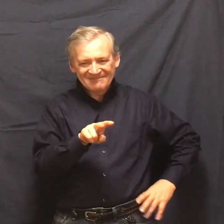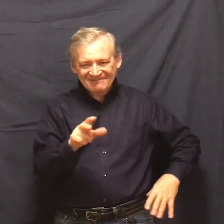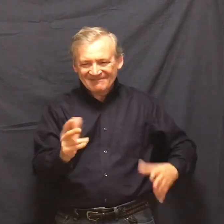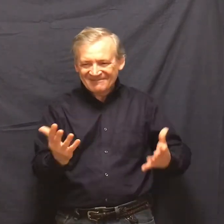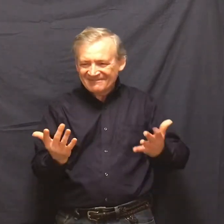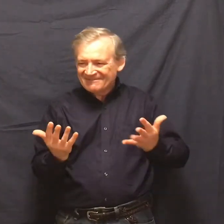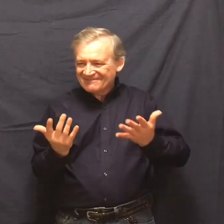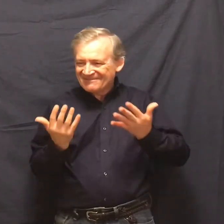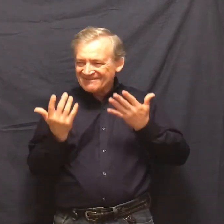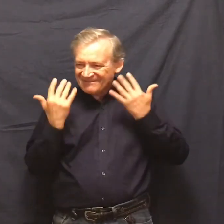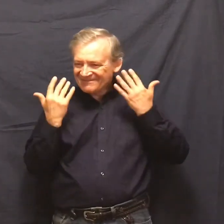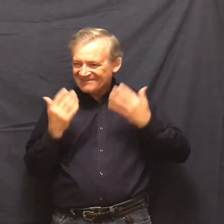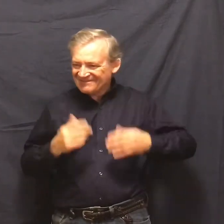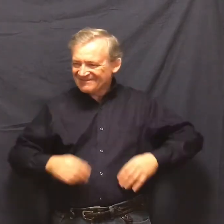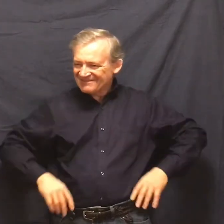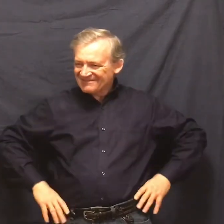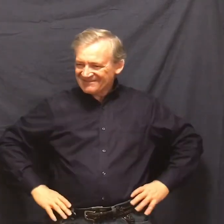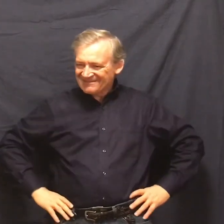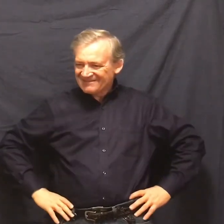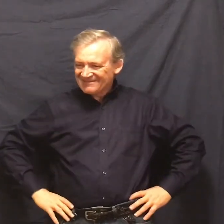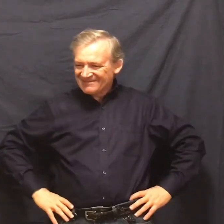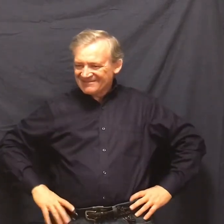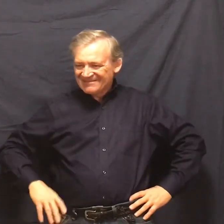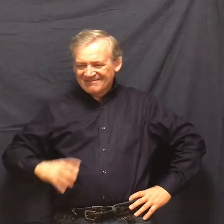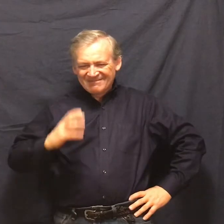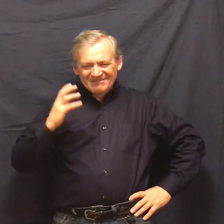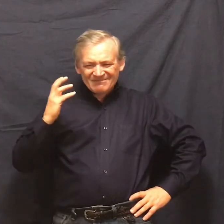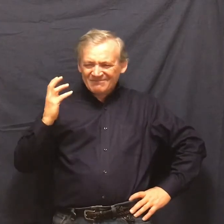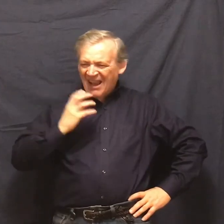"It's brighter'n anything outside," he said gently.